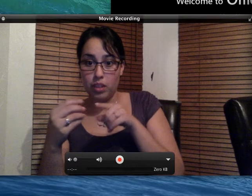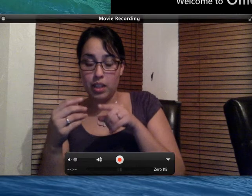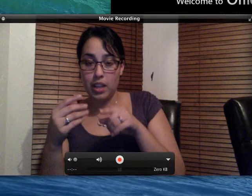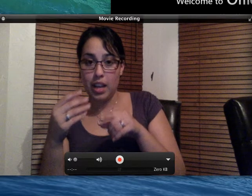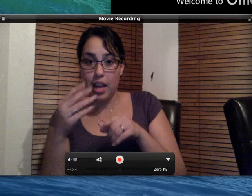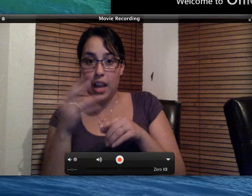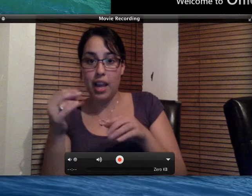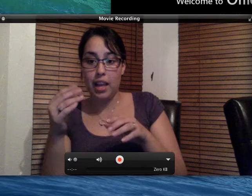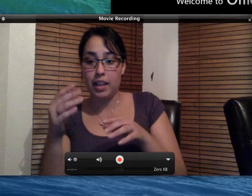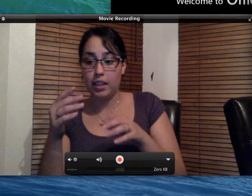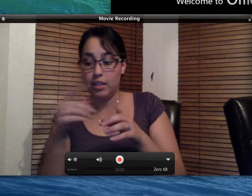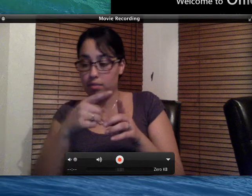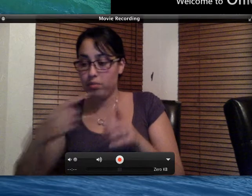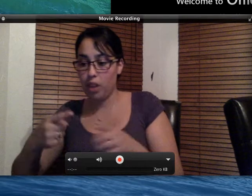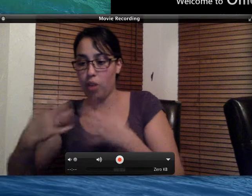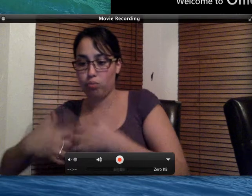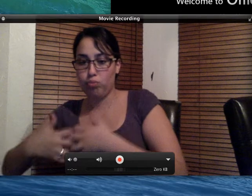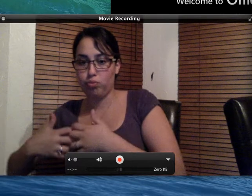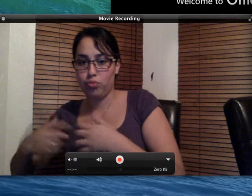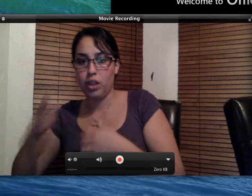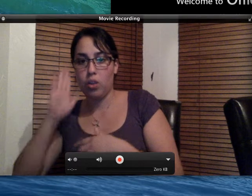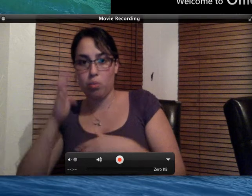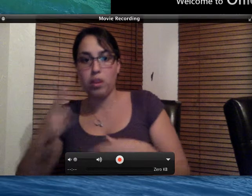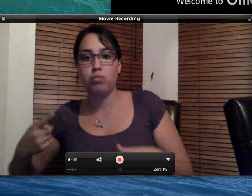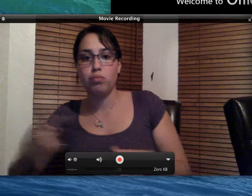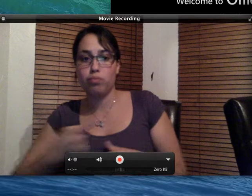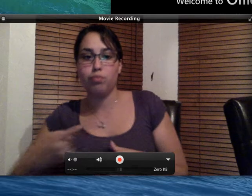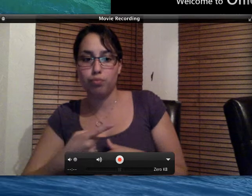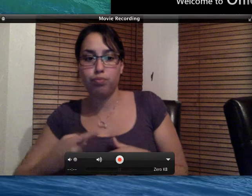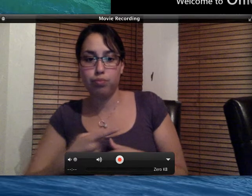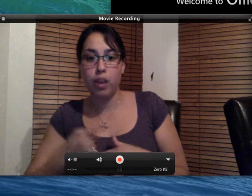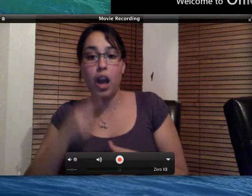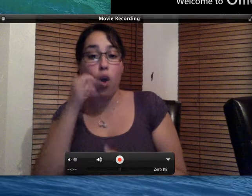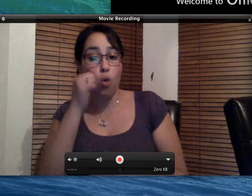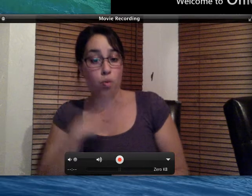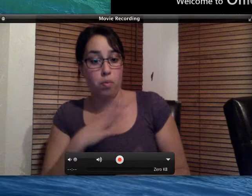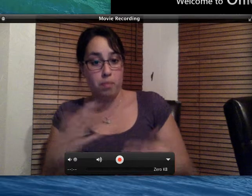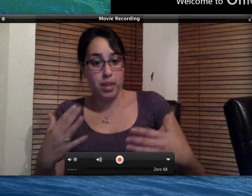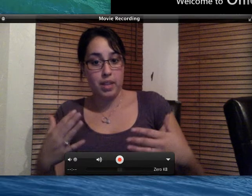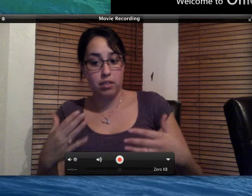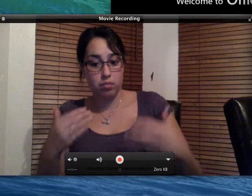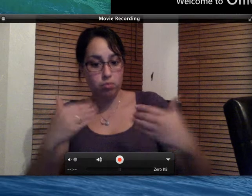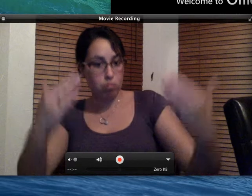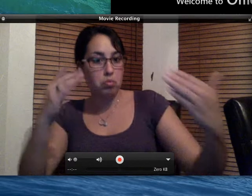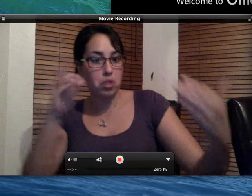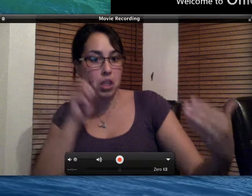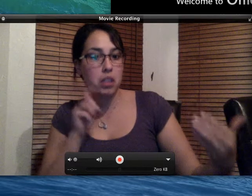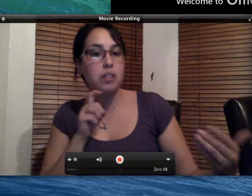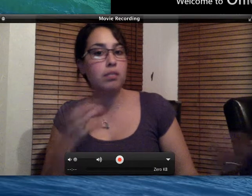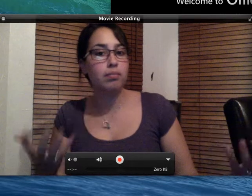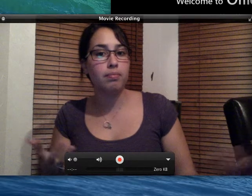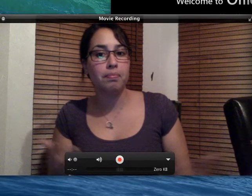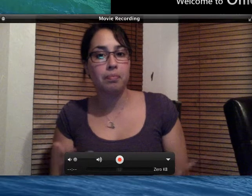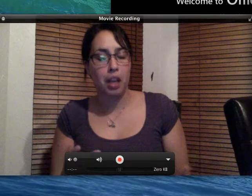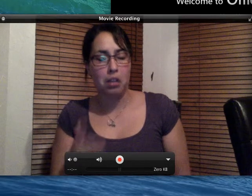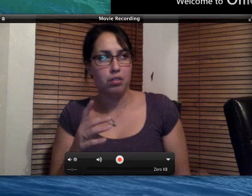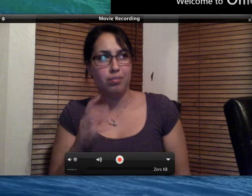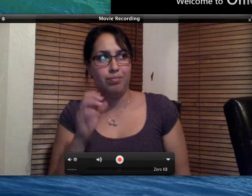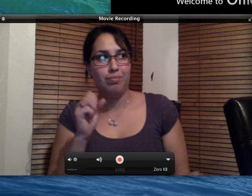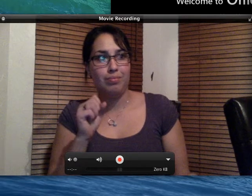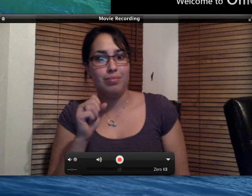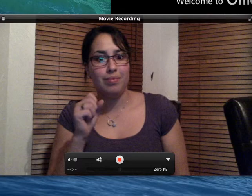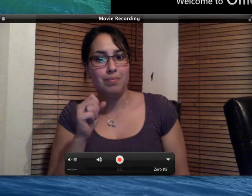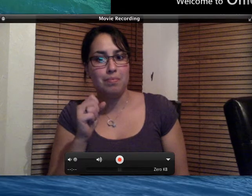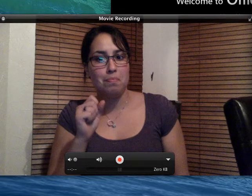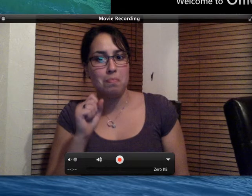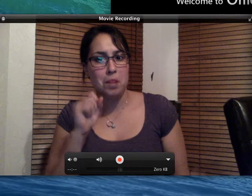kind of going like this, and the woman would have sex with it, and that's what they would do. Pretty amazing. Sadly, this